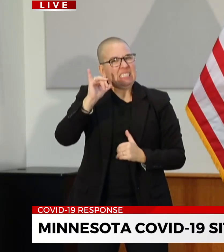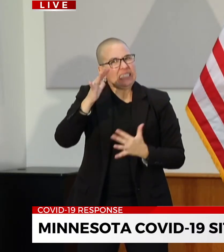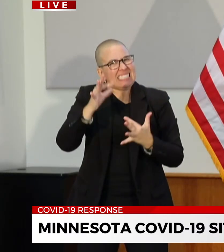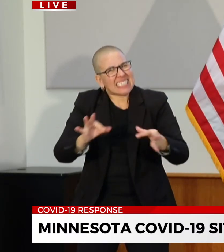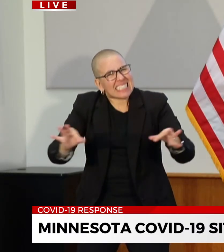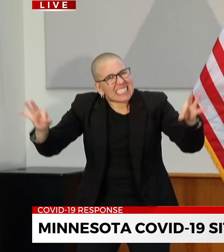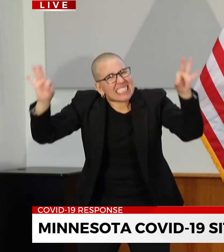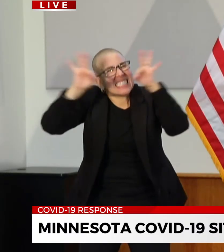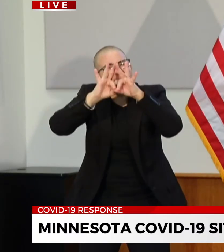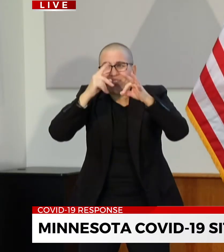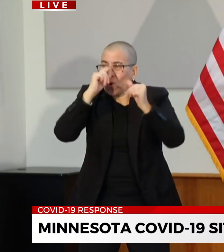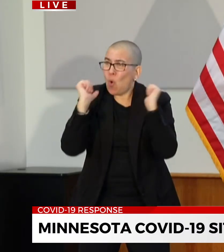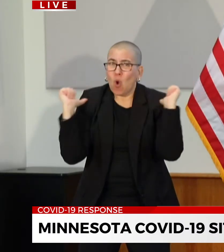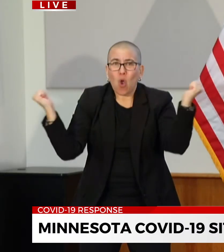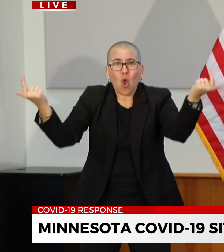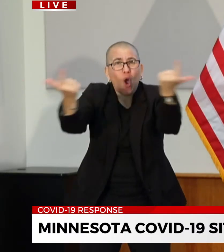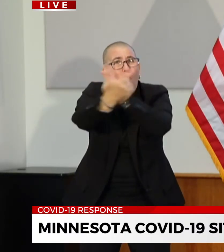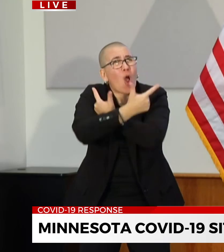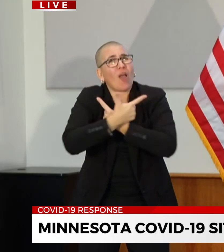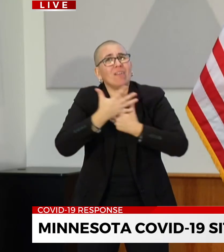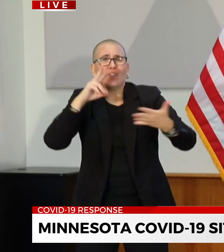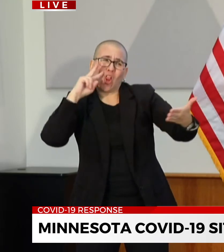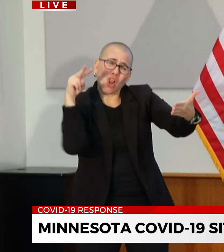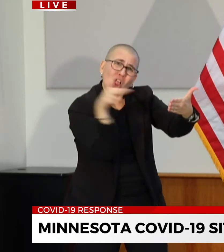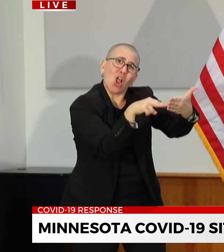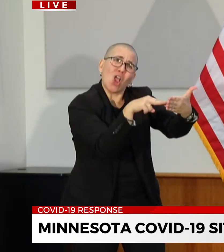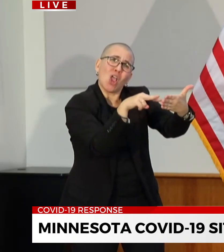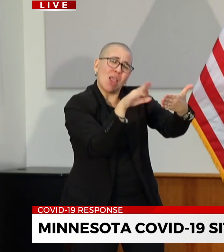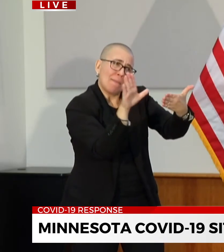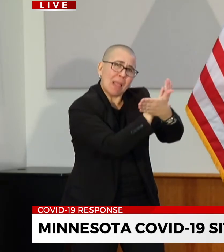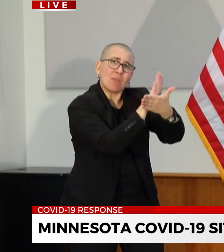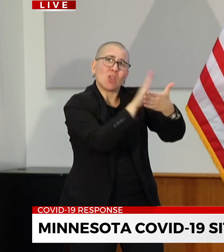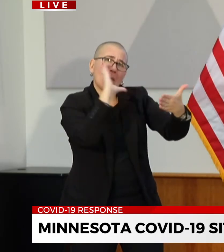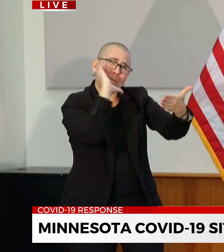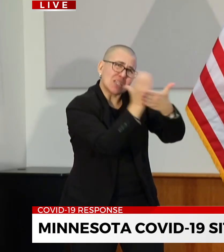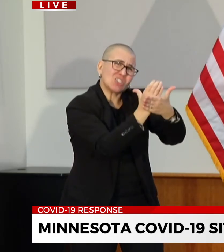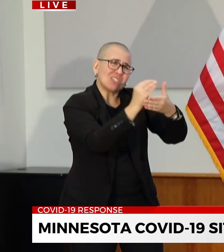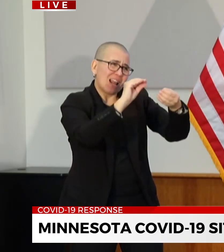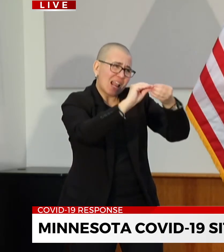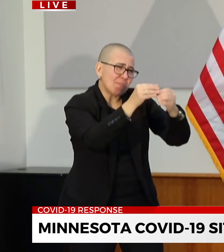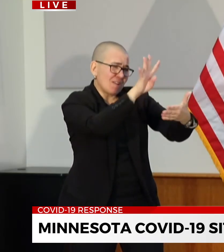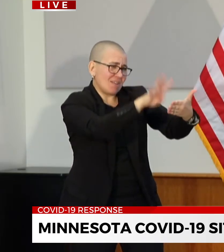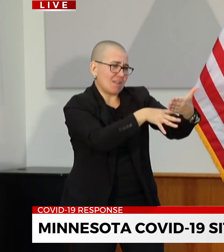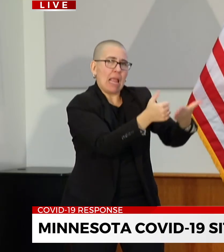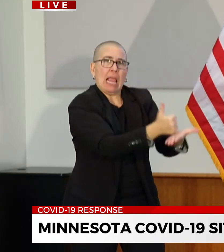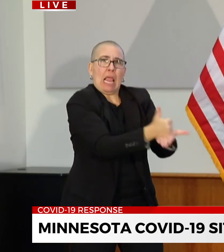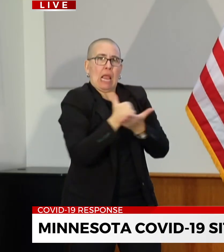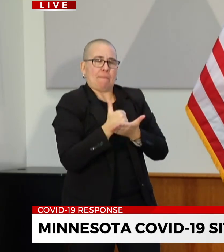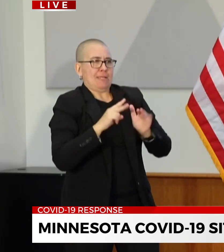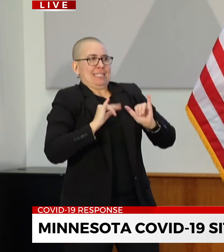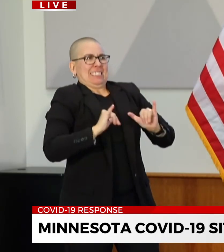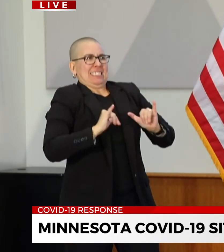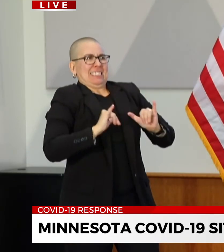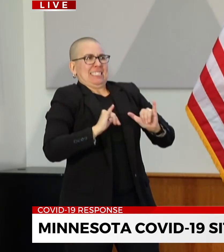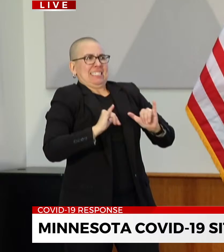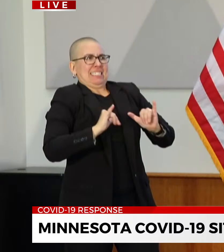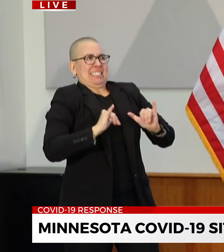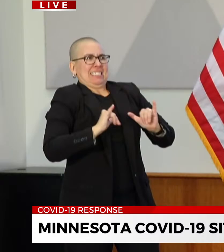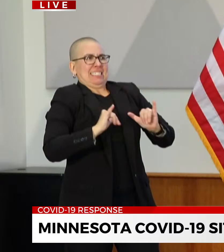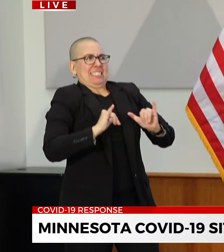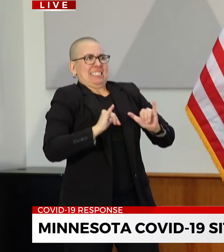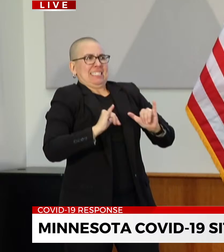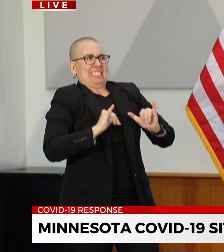us to take steps to help reduce the spread so that we can help protect these critical healthcare workers and other critical service